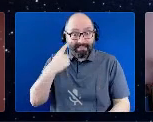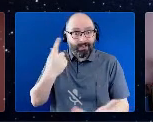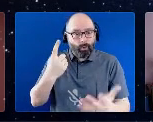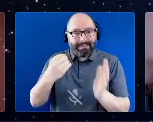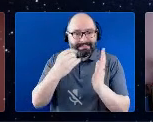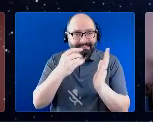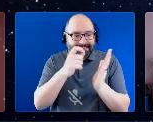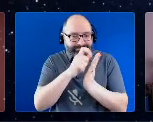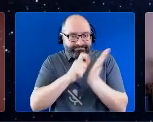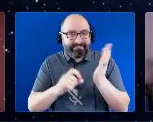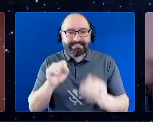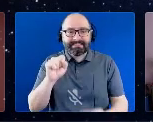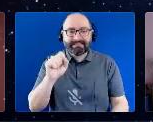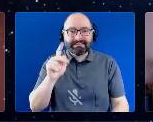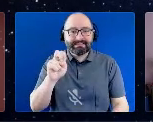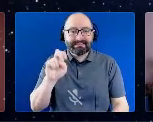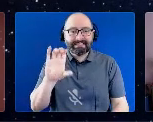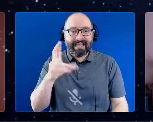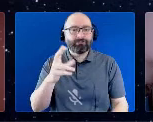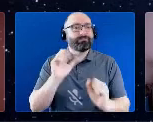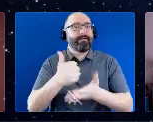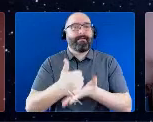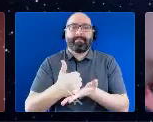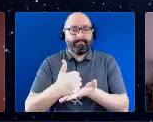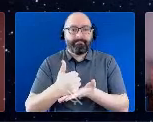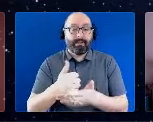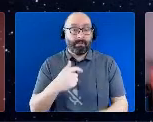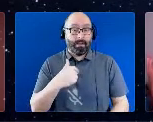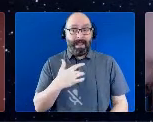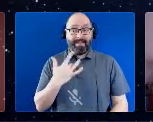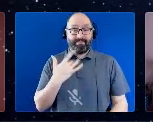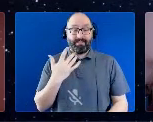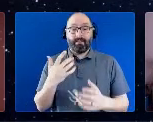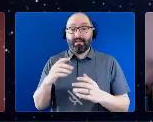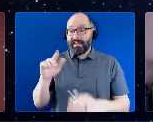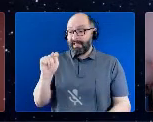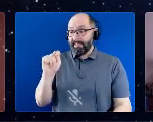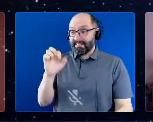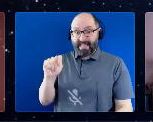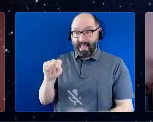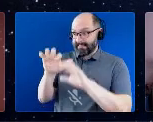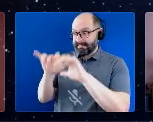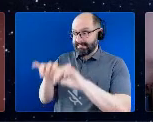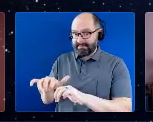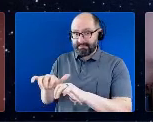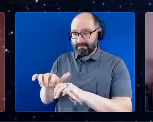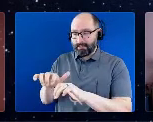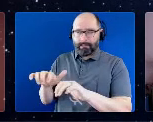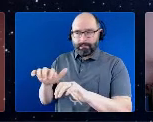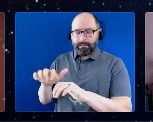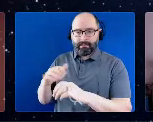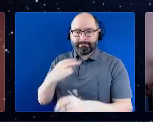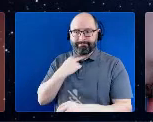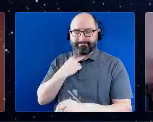like take notes and solve problems in a text editor. Personally, I find that very limiting, and it makes me get stuck in a rut. And